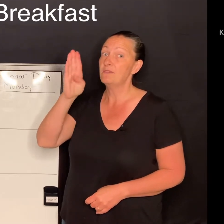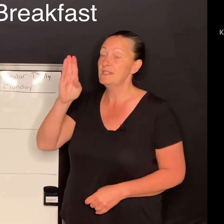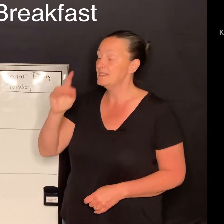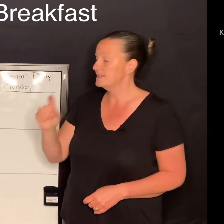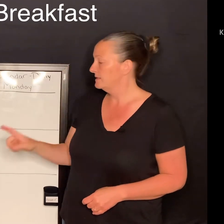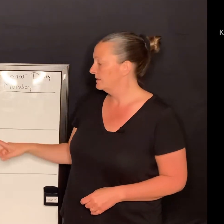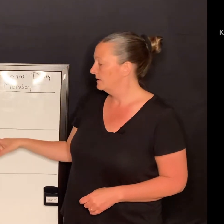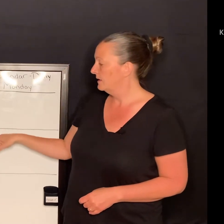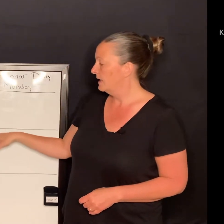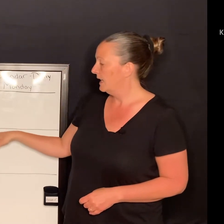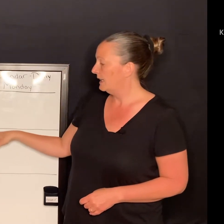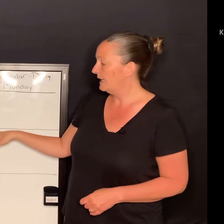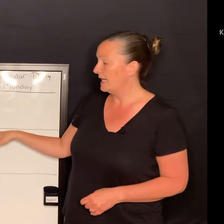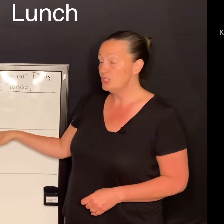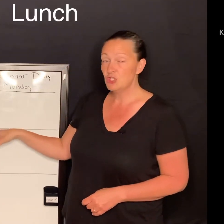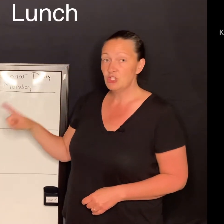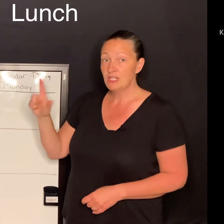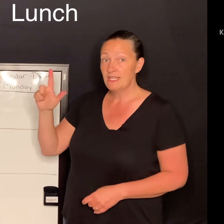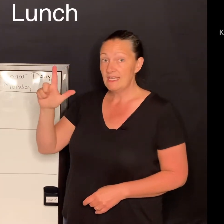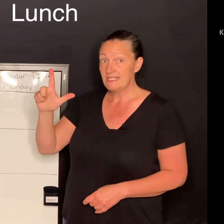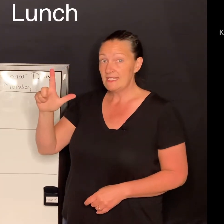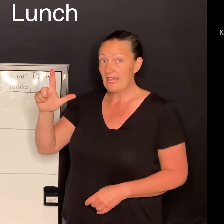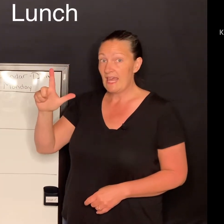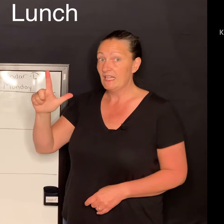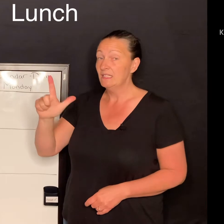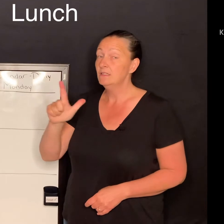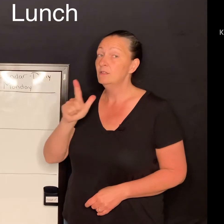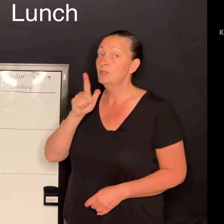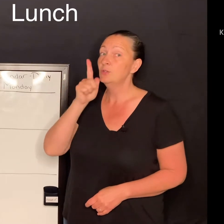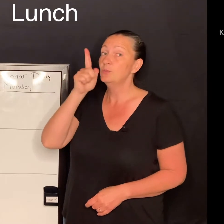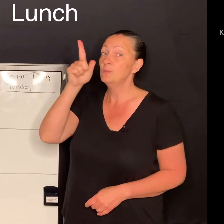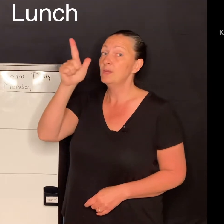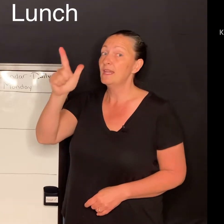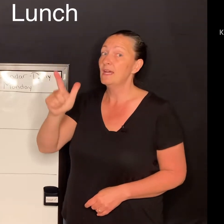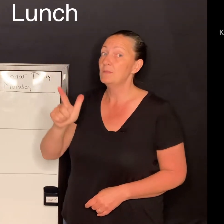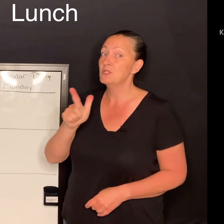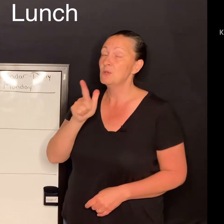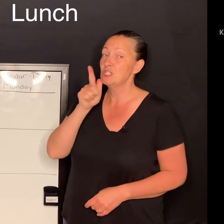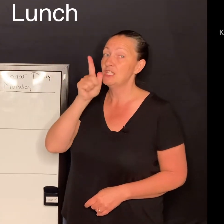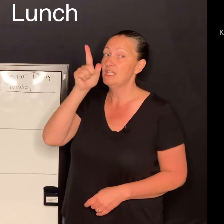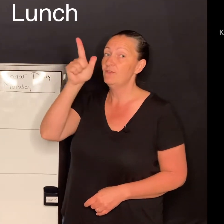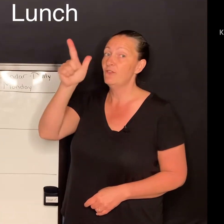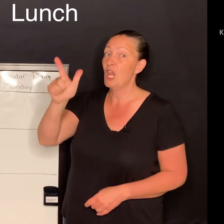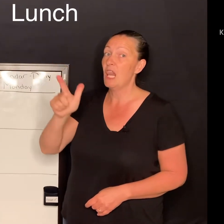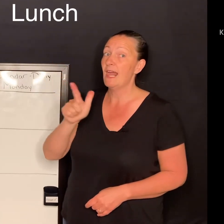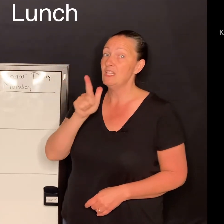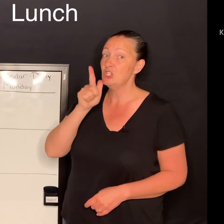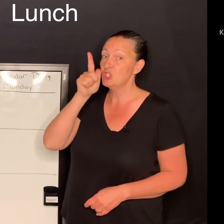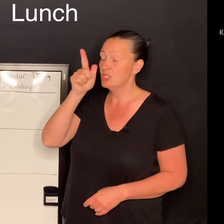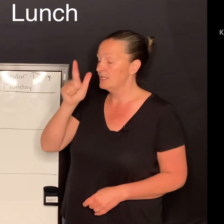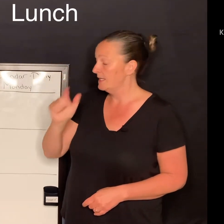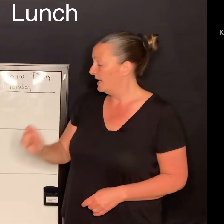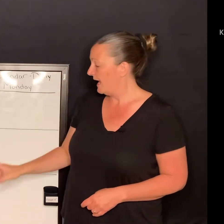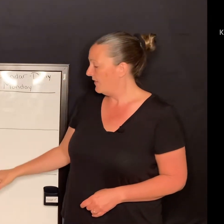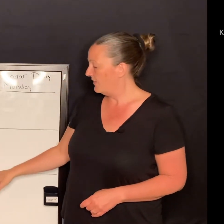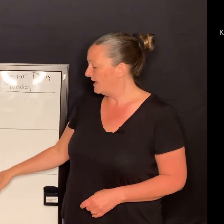breakfast. Lunch is an L. We bring that up to our chin for lunch. And then